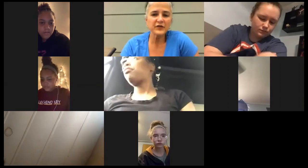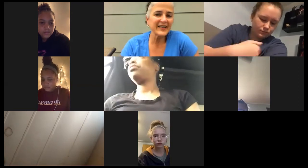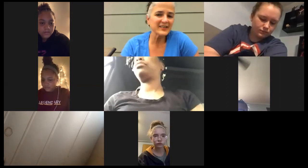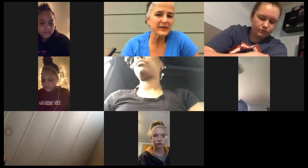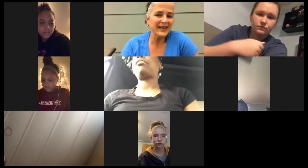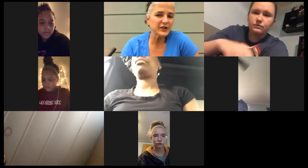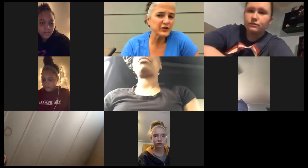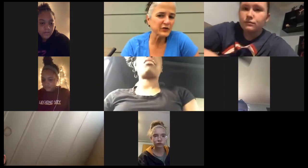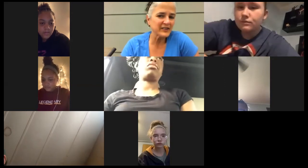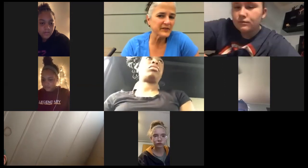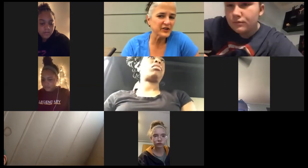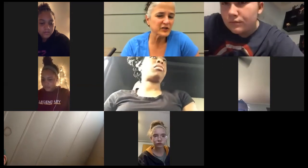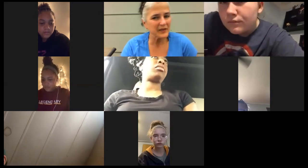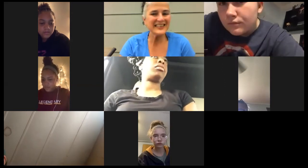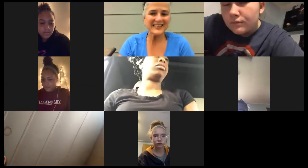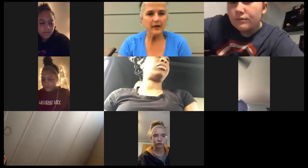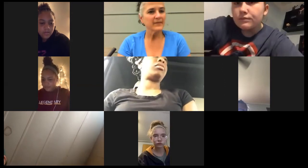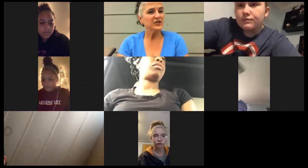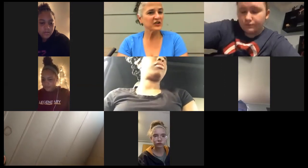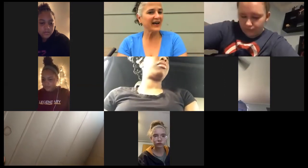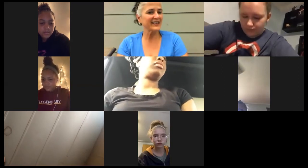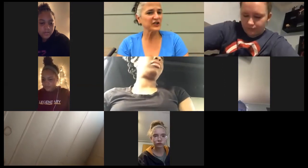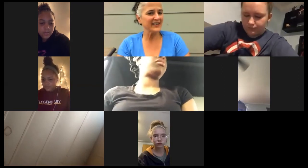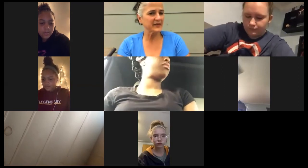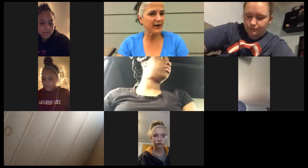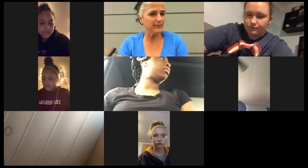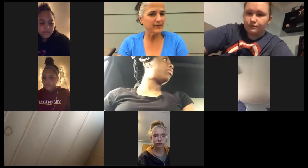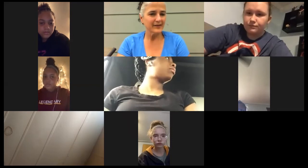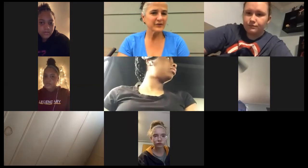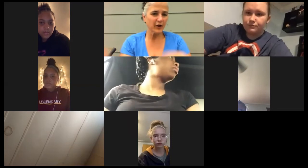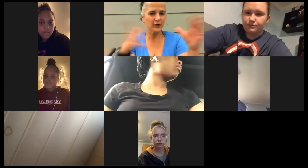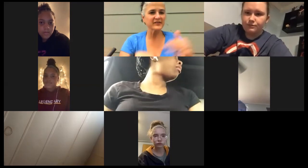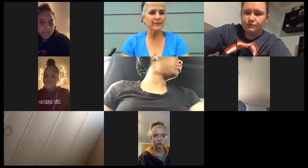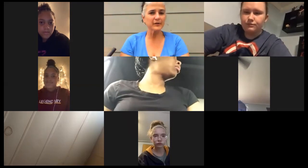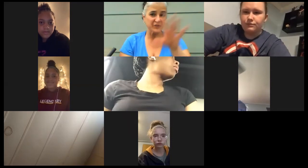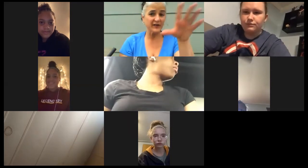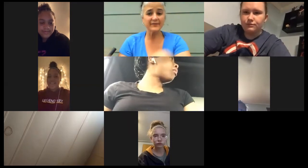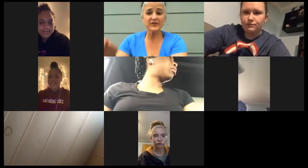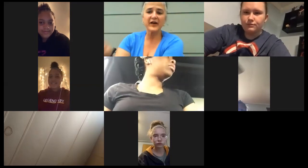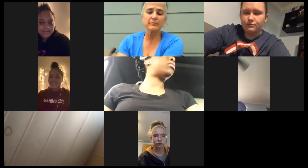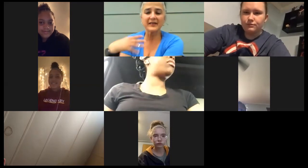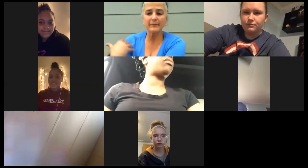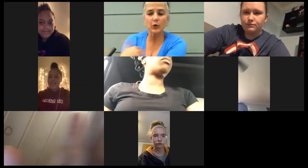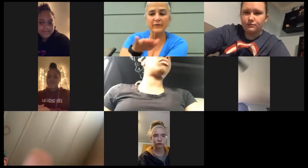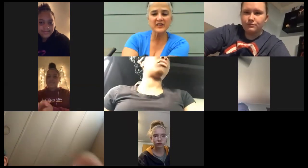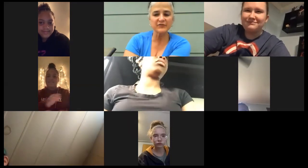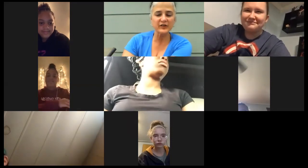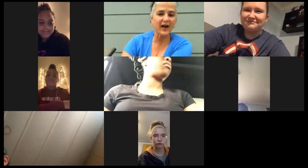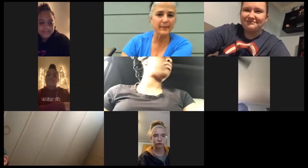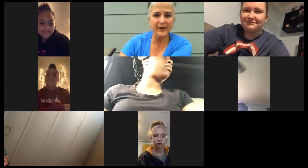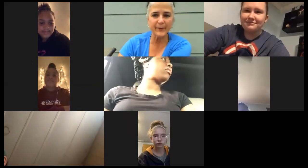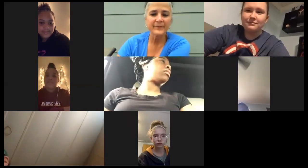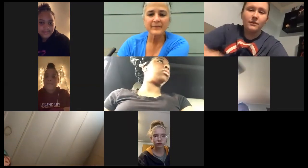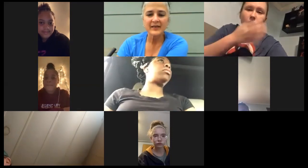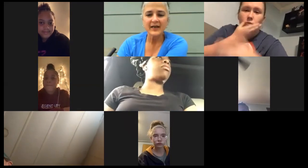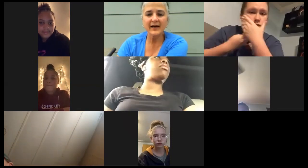All right, just for the sake of speed, I usually try to split Janiyah and Jasmine up. So y'all are in the same room so y'all can have some fun, but I'm going for